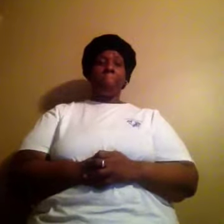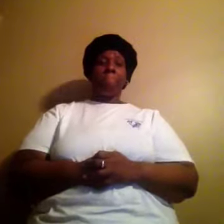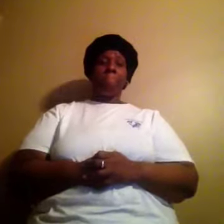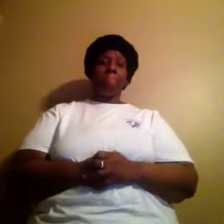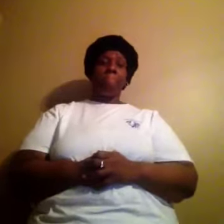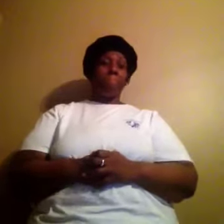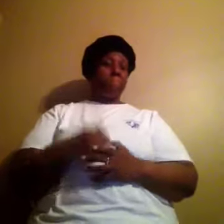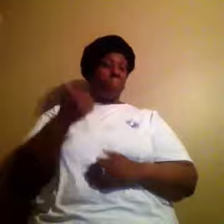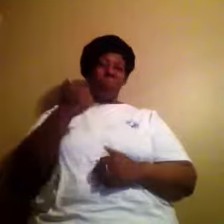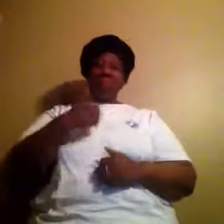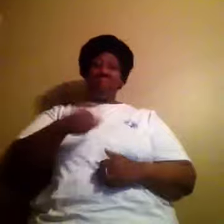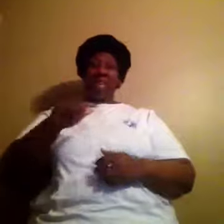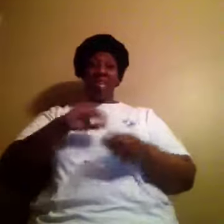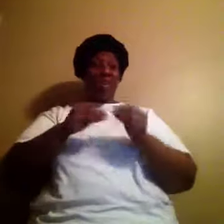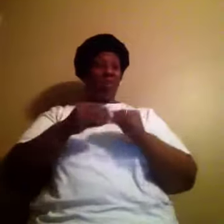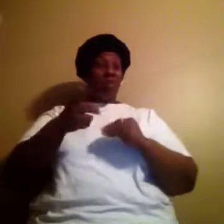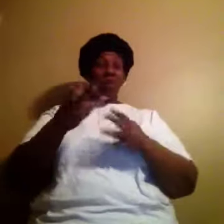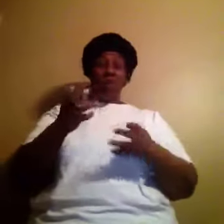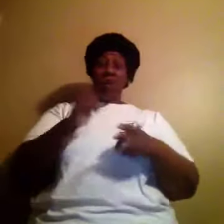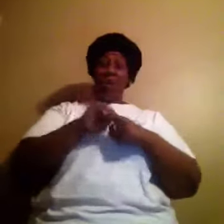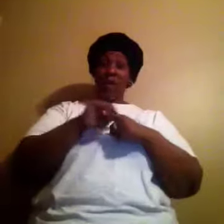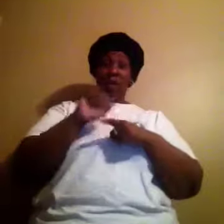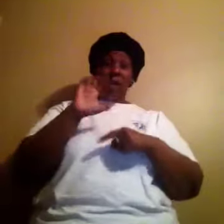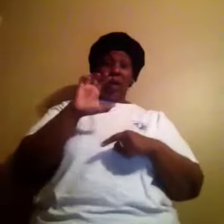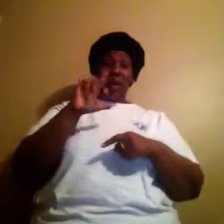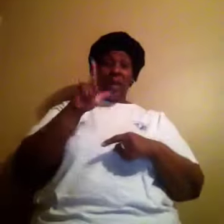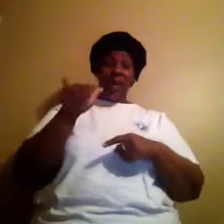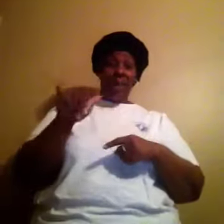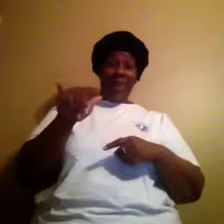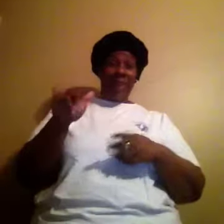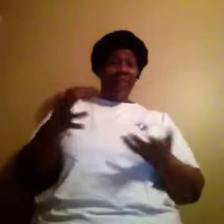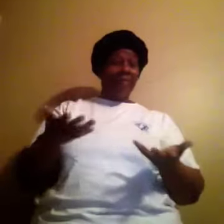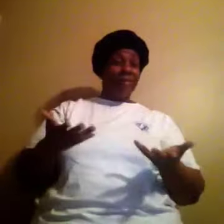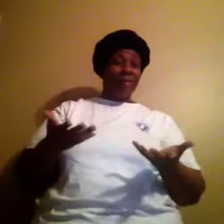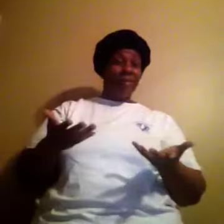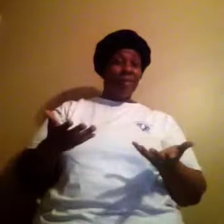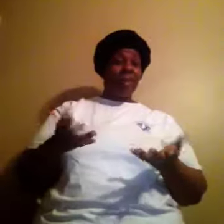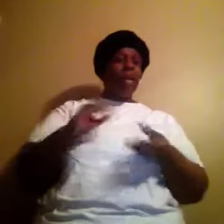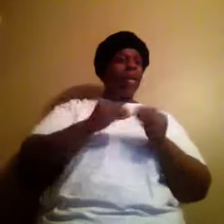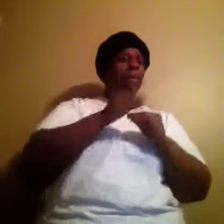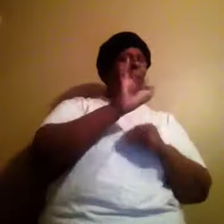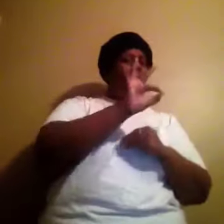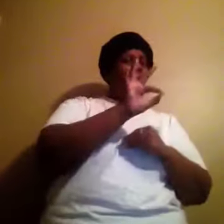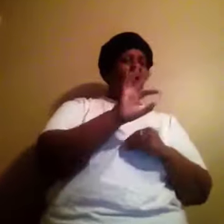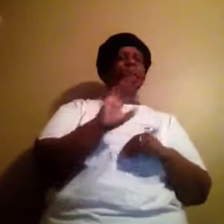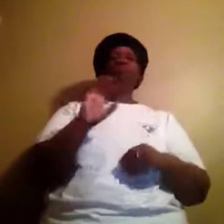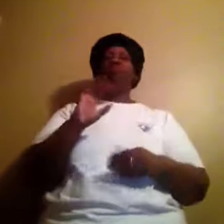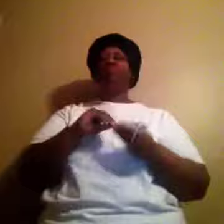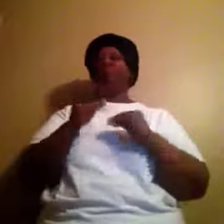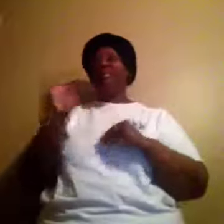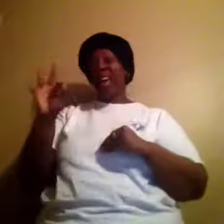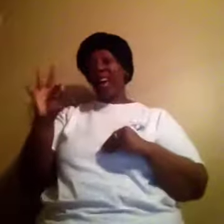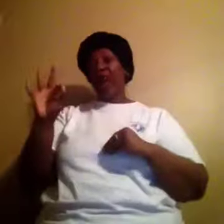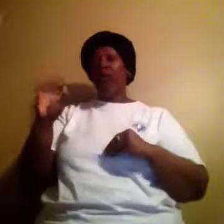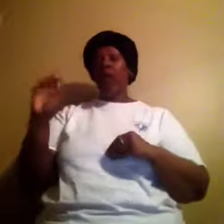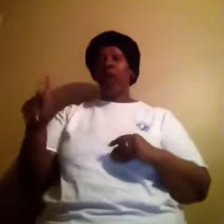Any number you want to practice, Clay? Ready? What's the number 9? Number 9.